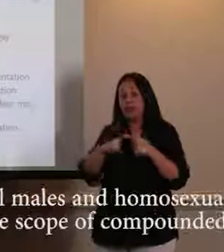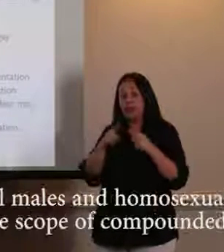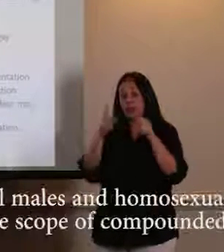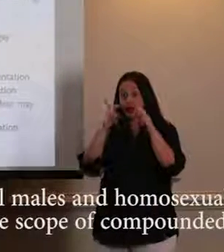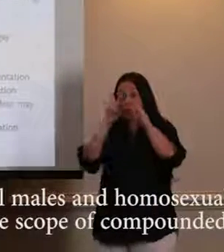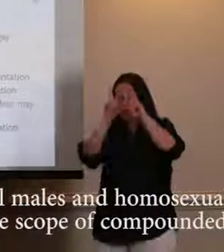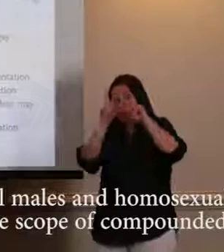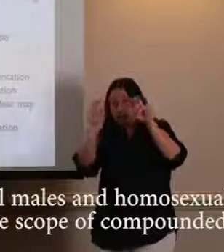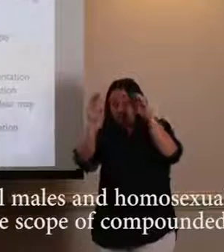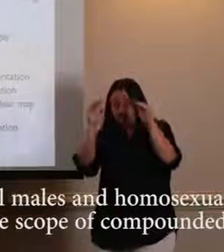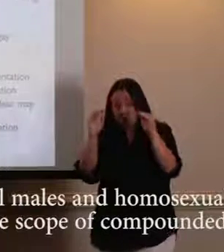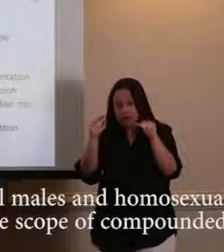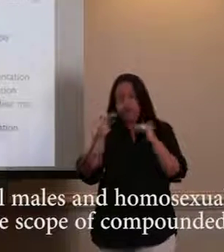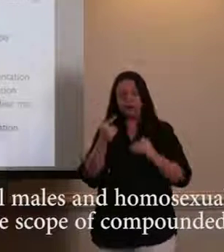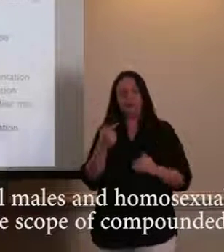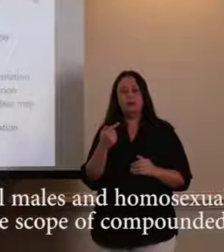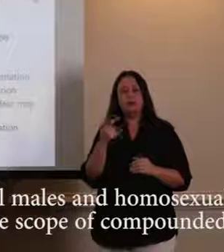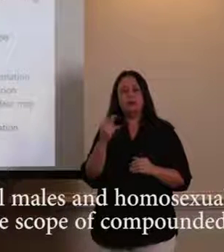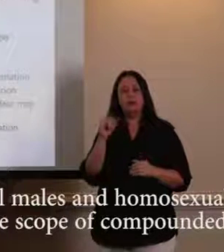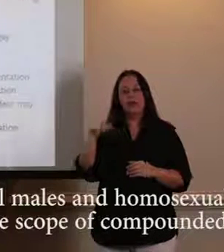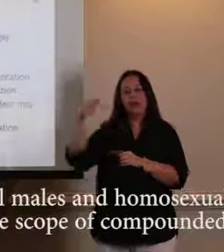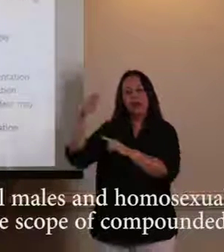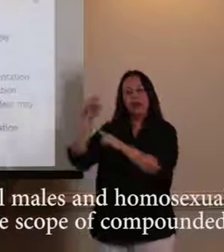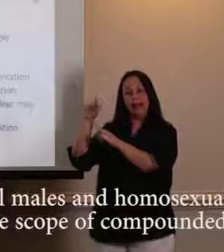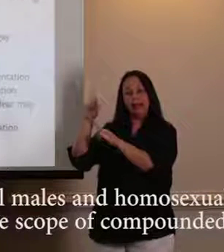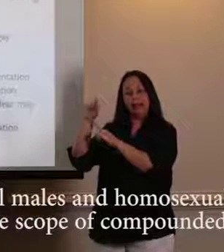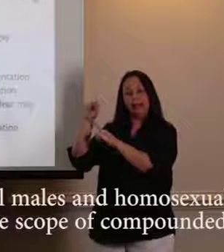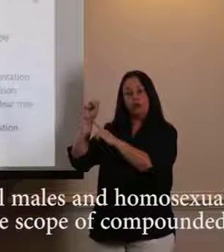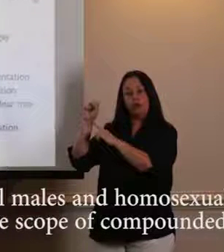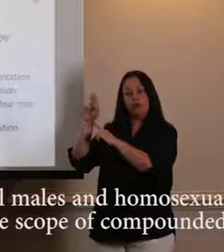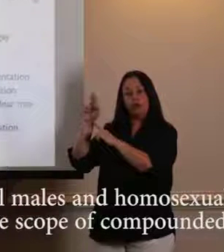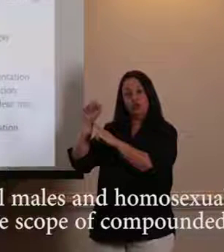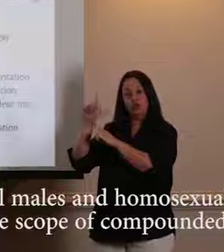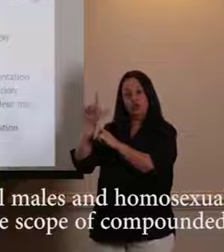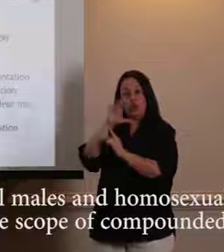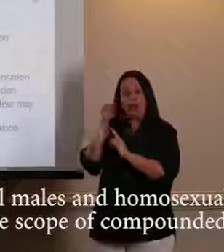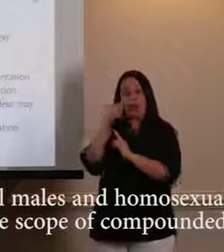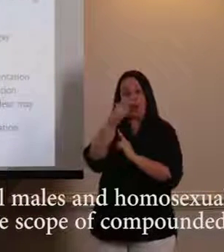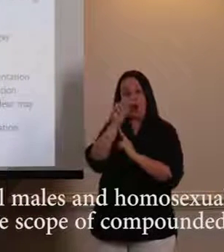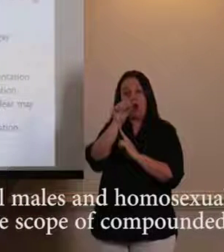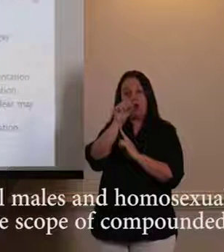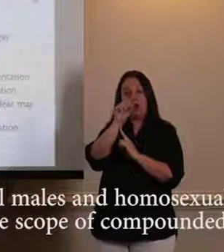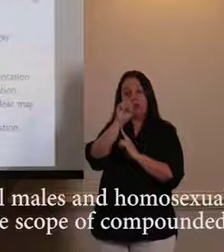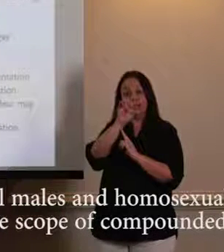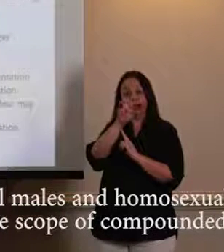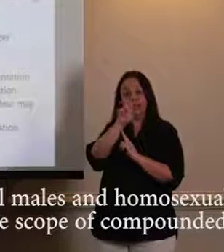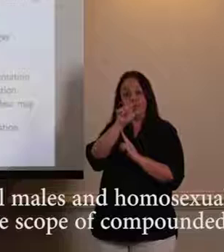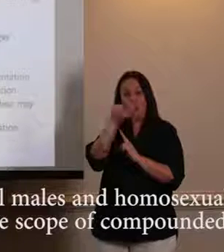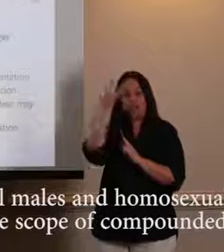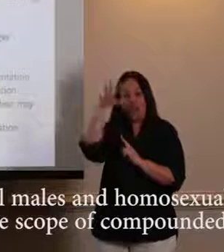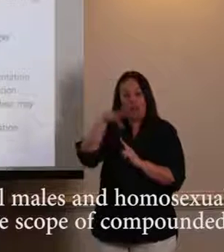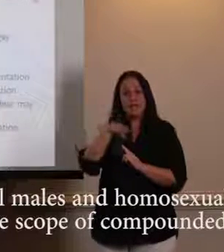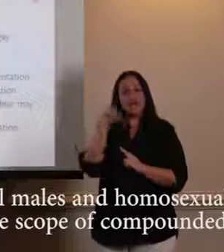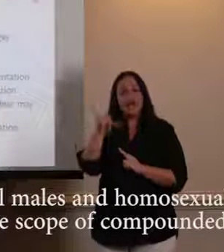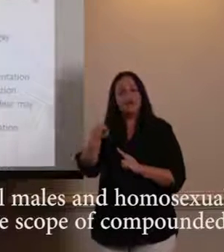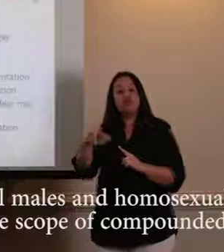even further into heterosexual males and homosexual males, you then have an